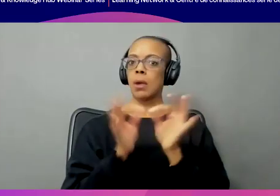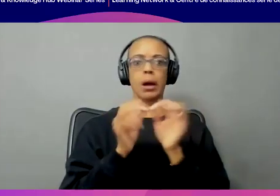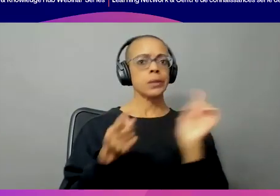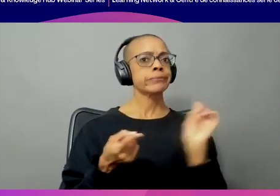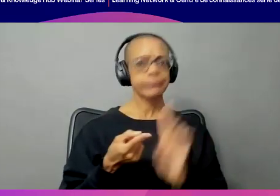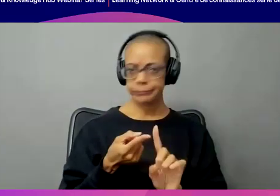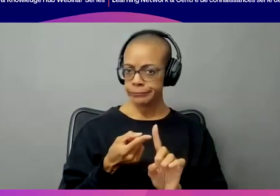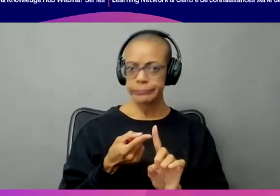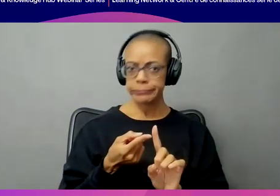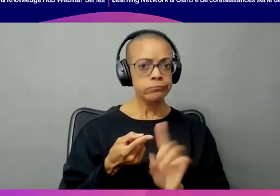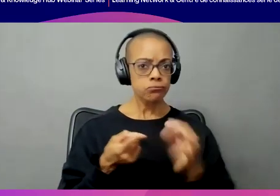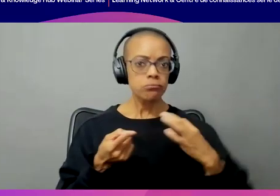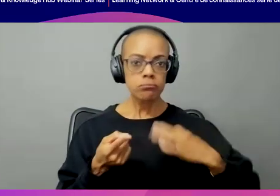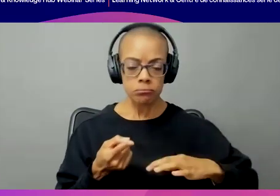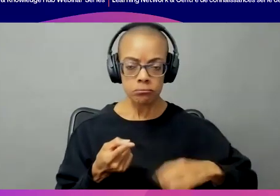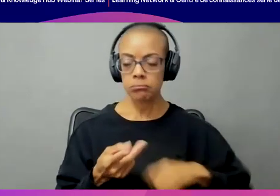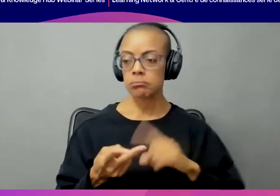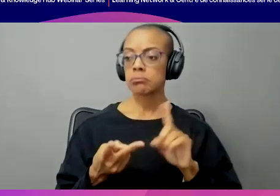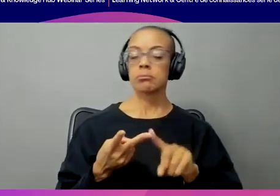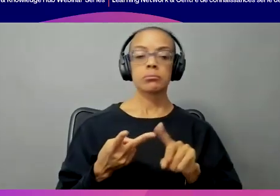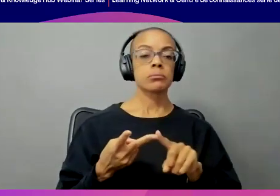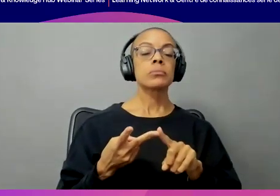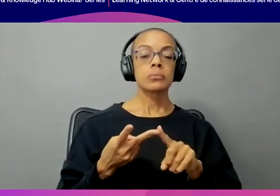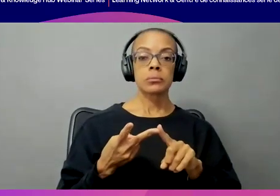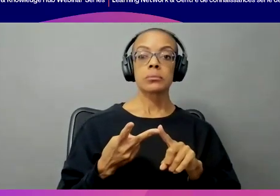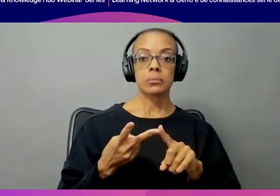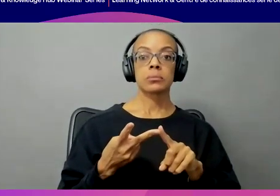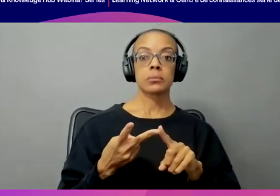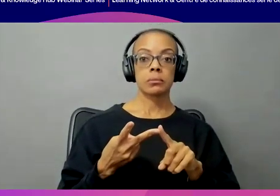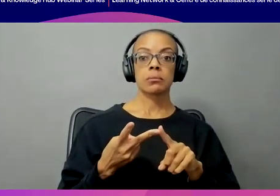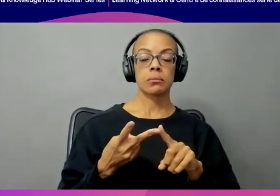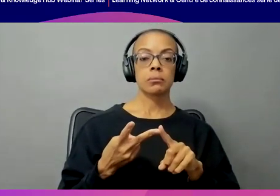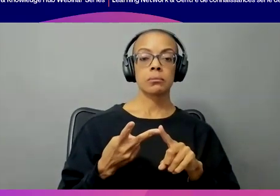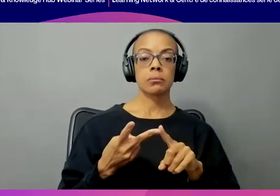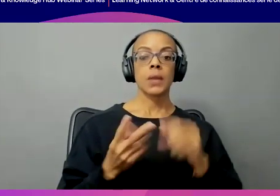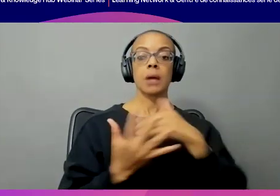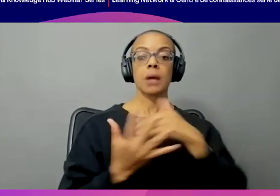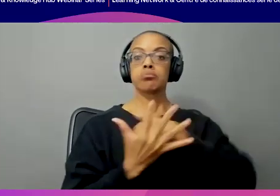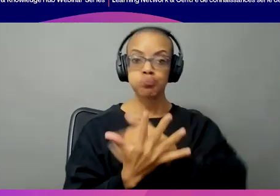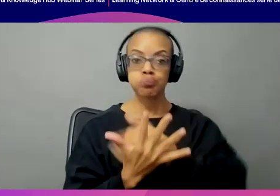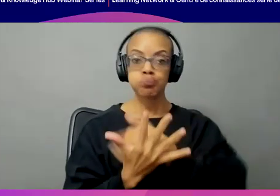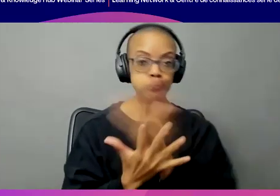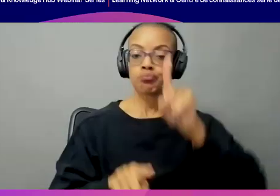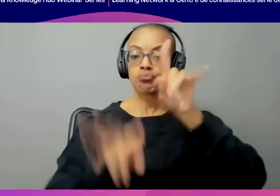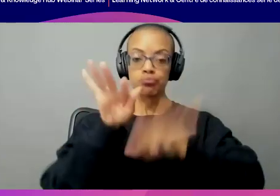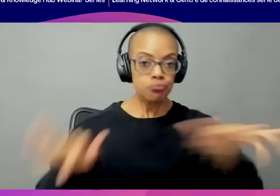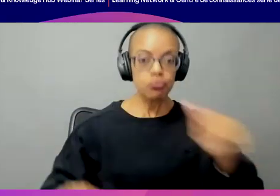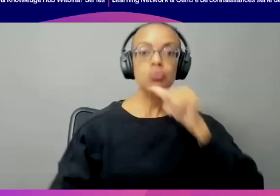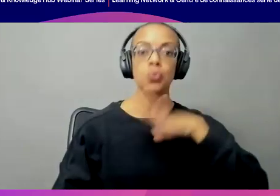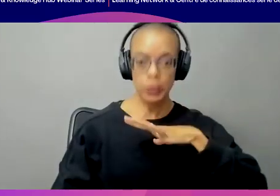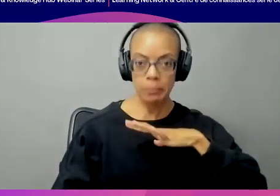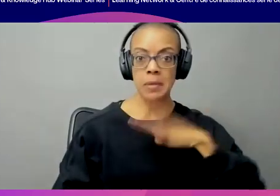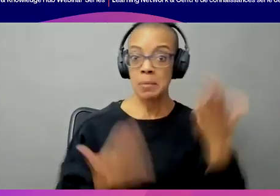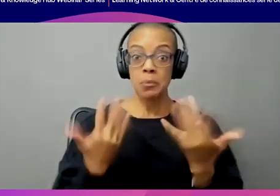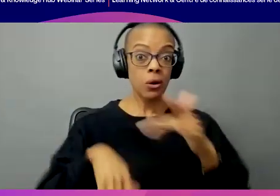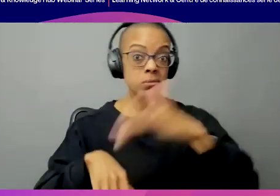are abilities to deal with a variety of women who may have already been through their services and